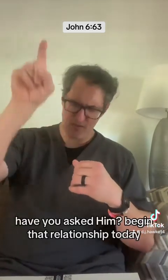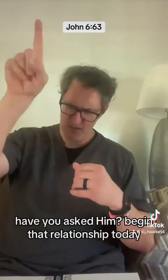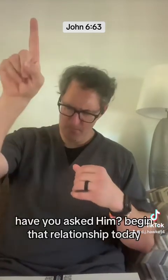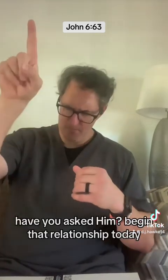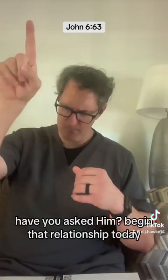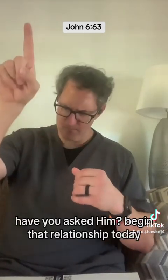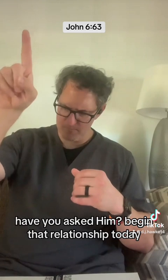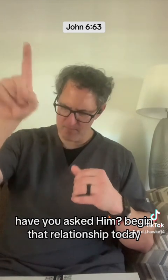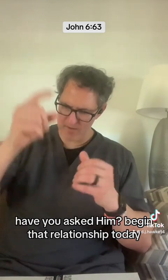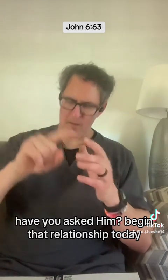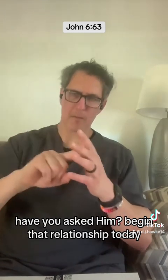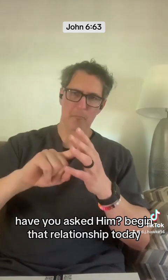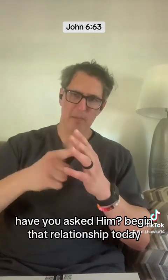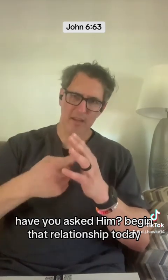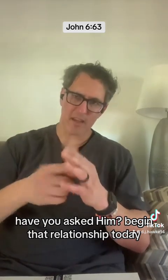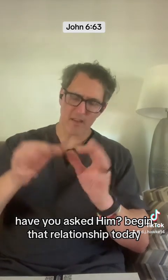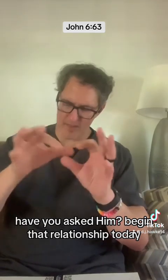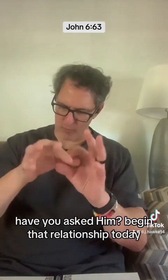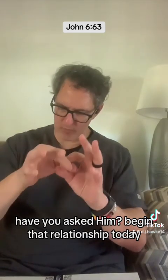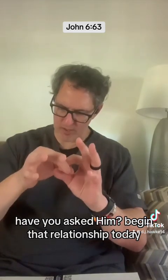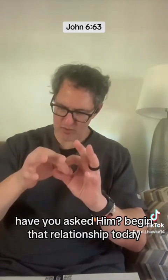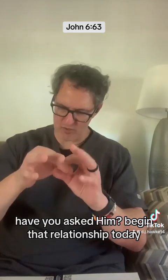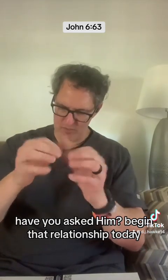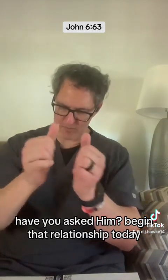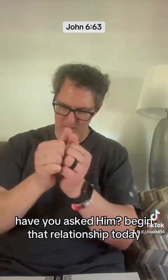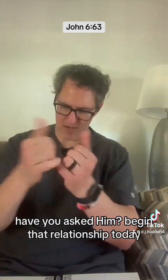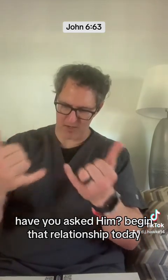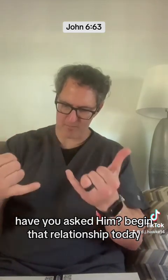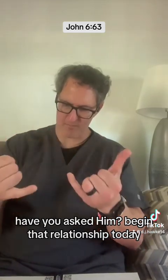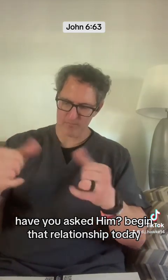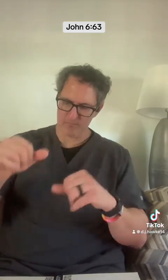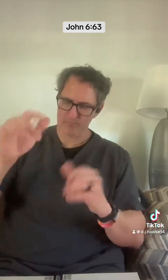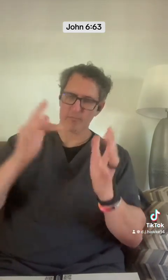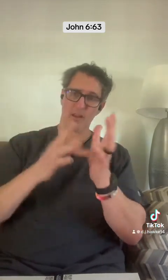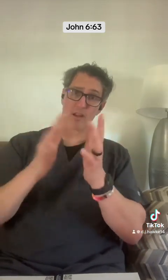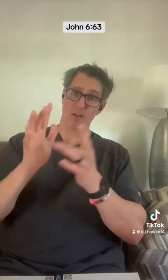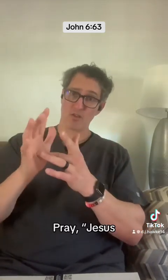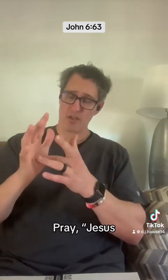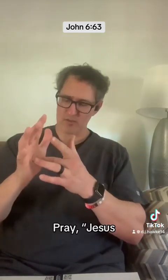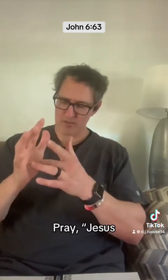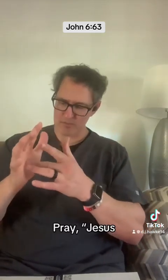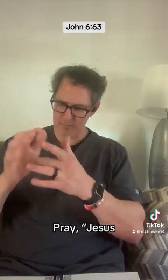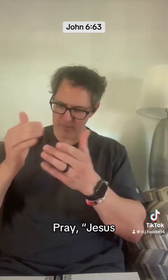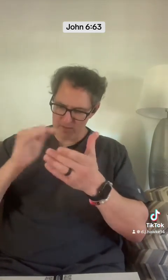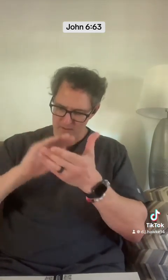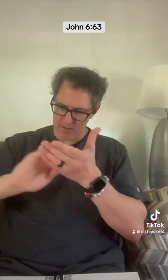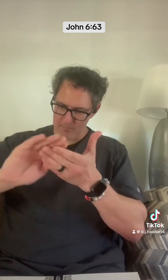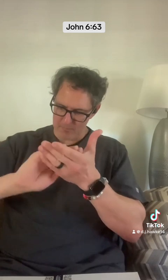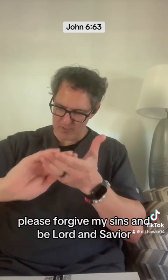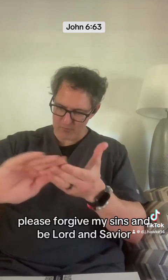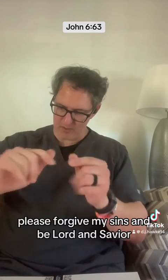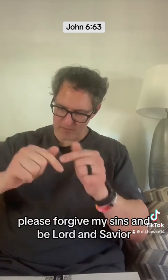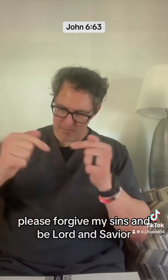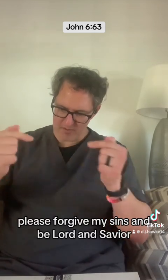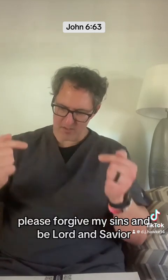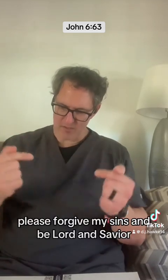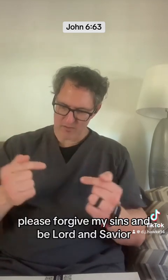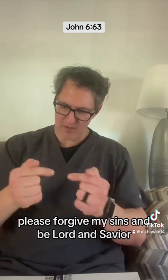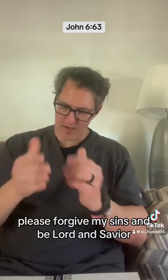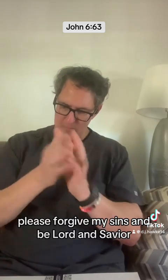Him? Begin that relationship today. Jesus, please forgive my sins and be